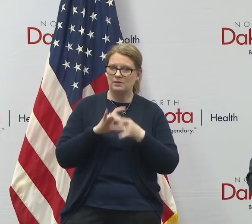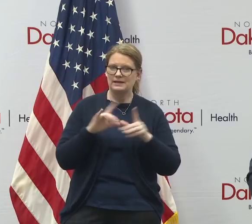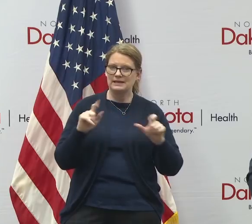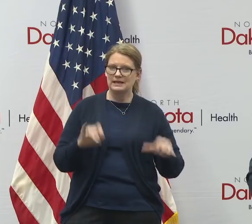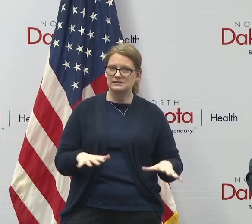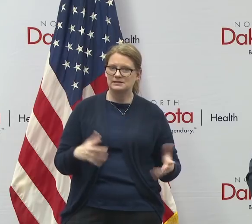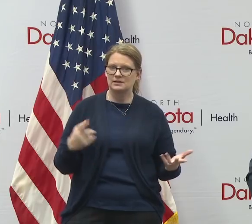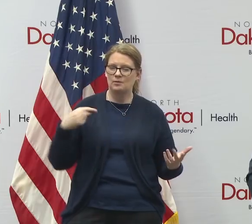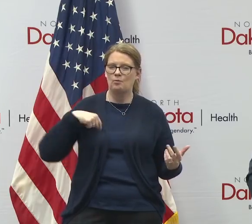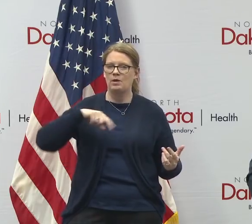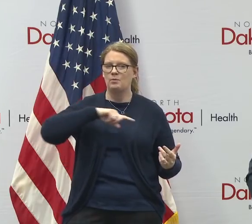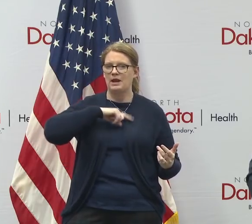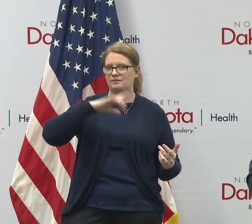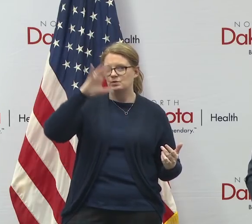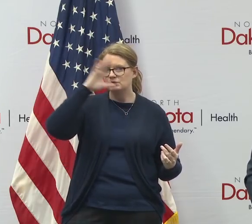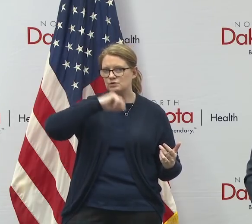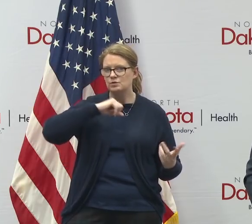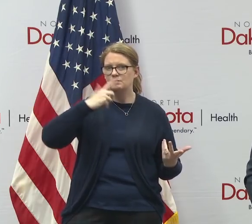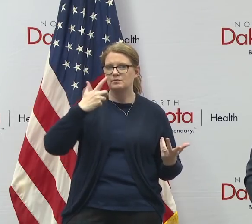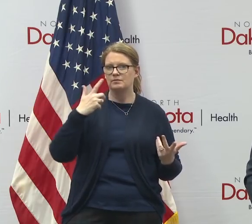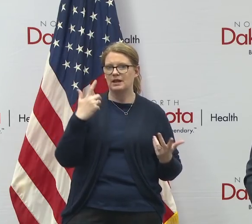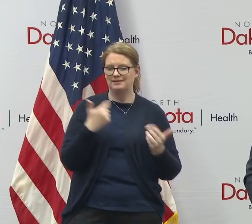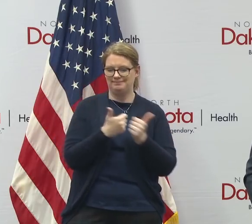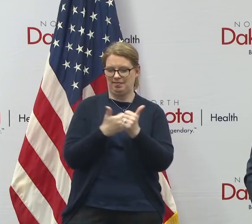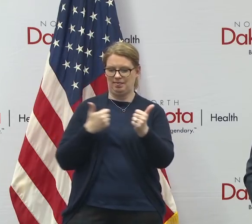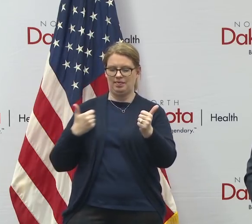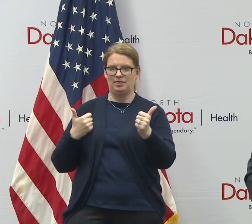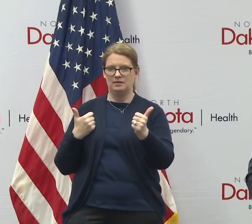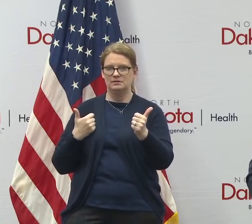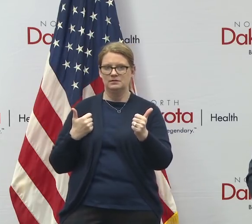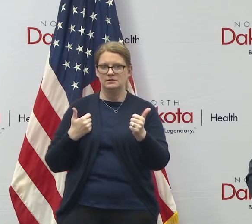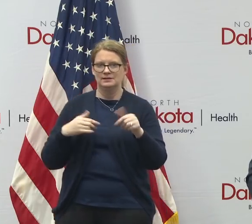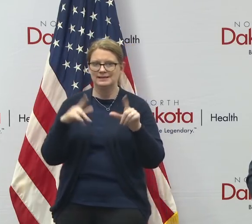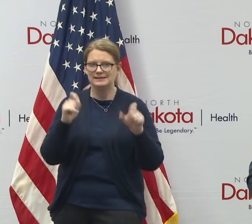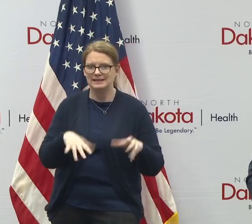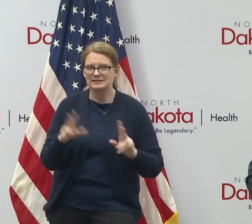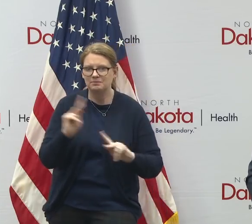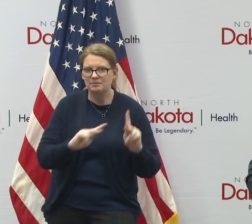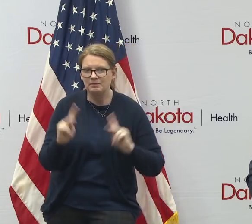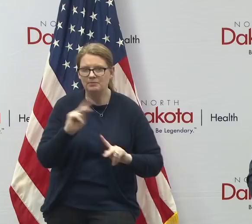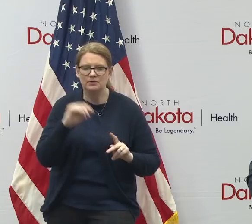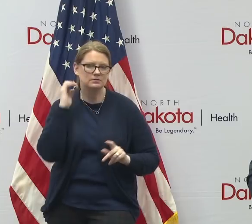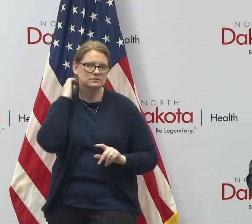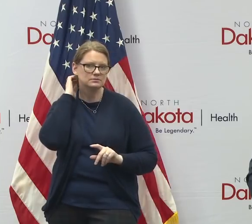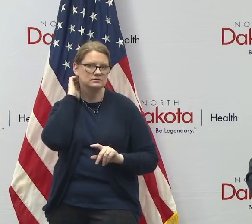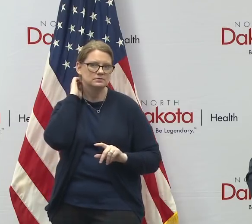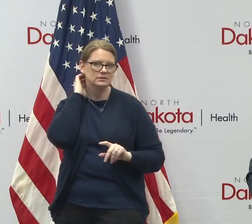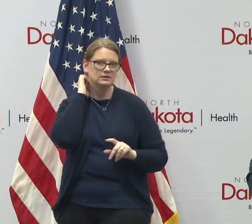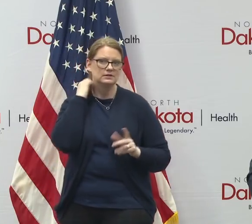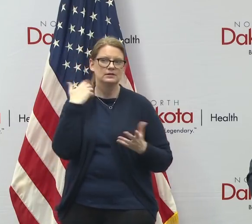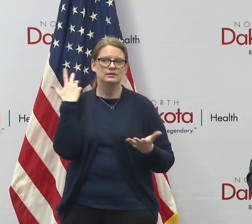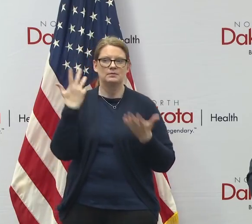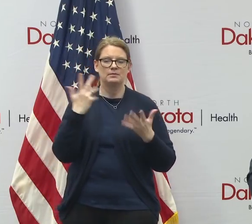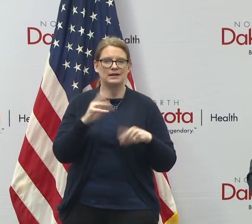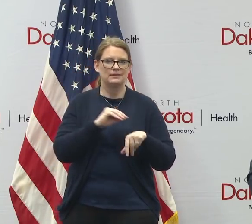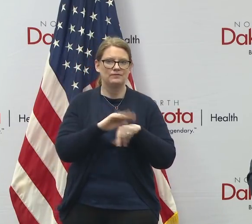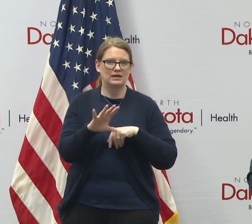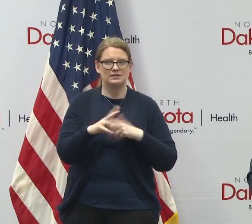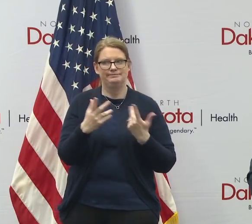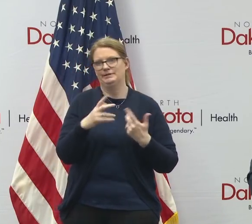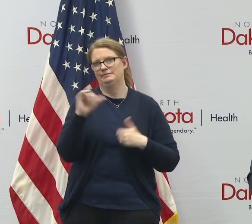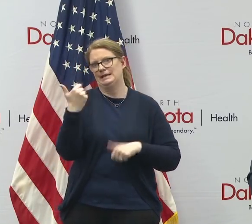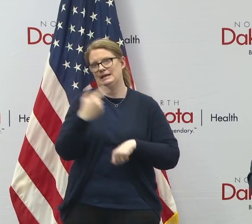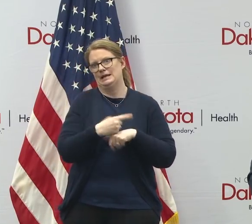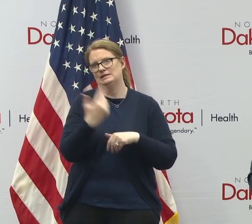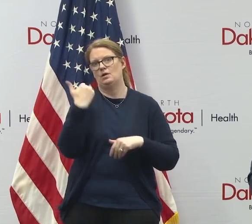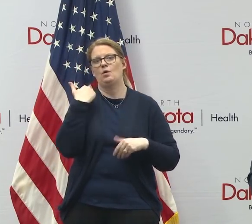assume and again, the latency. We're testing people that may have got infected 10 days ago, and we're